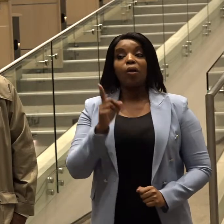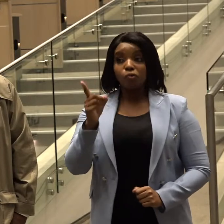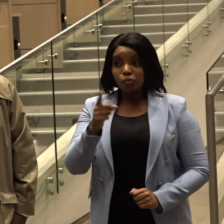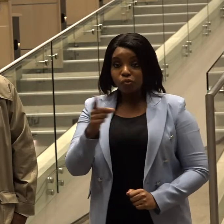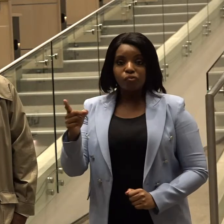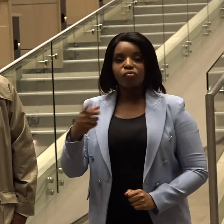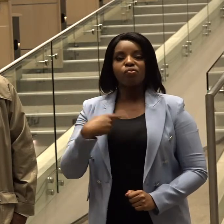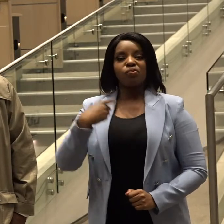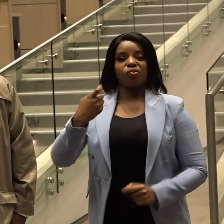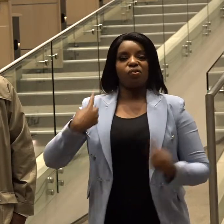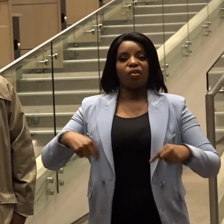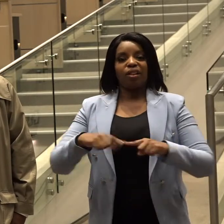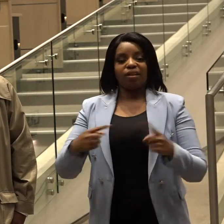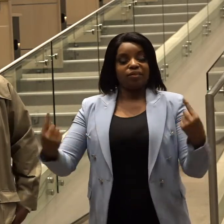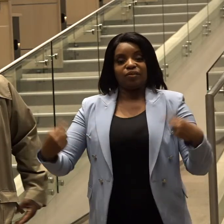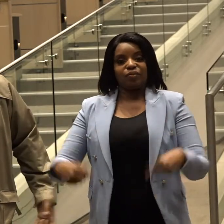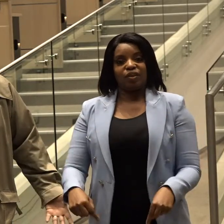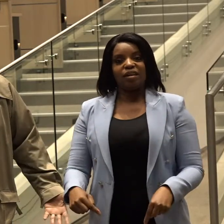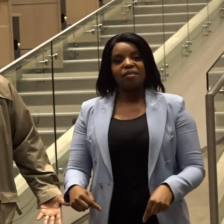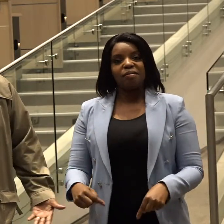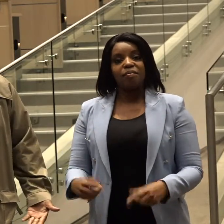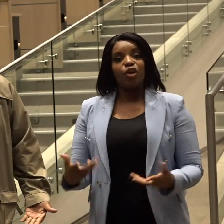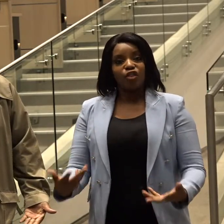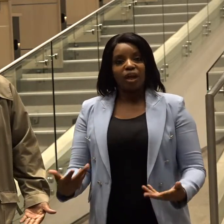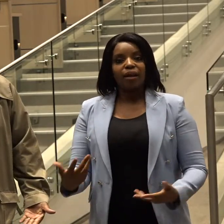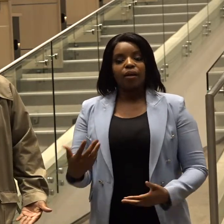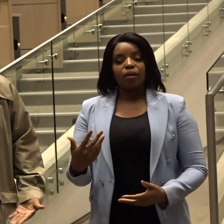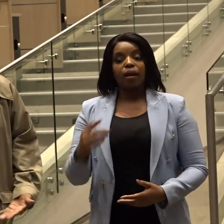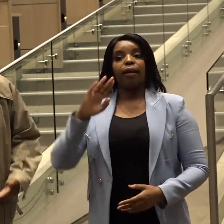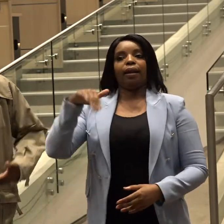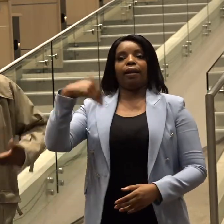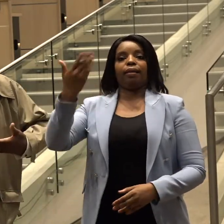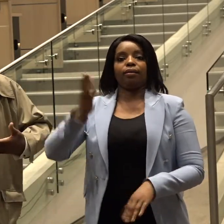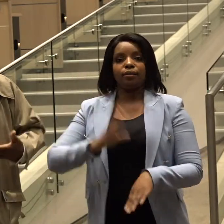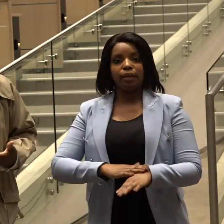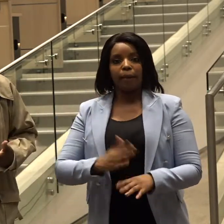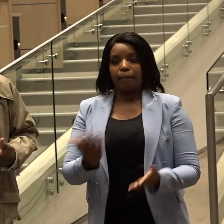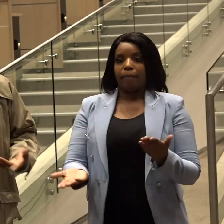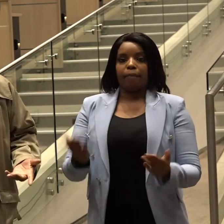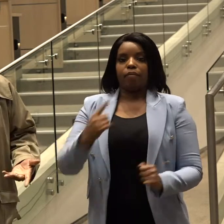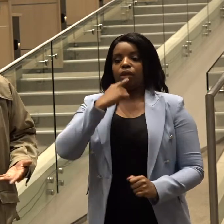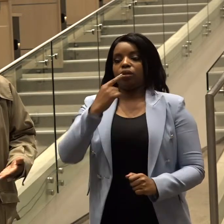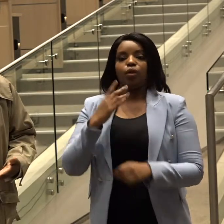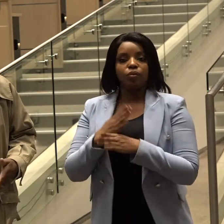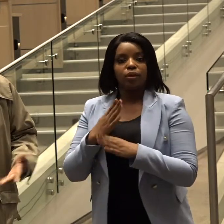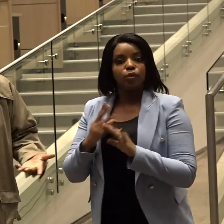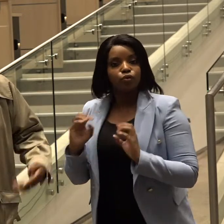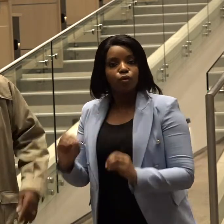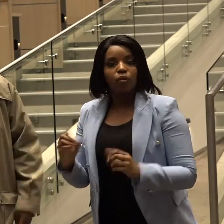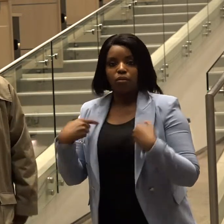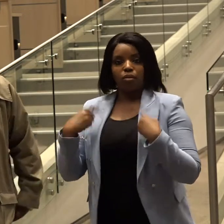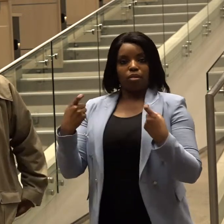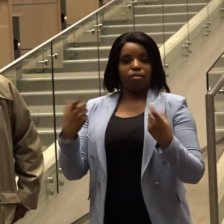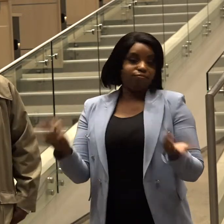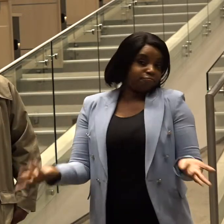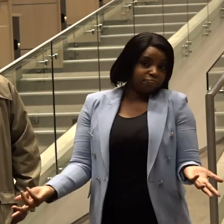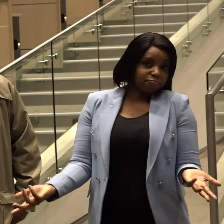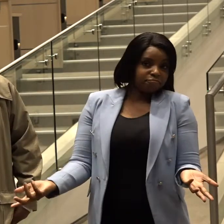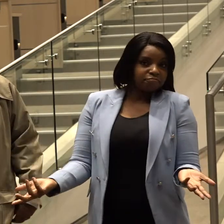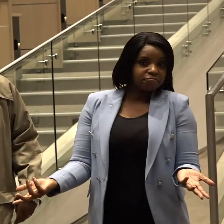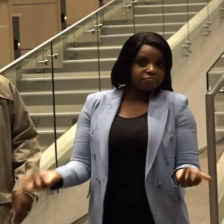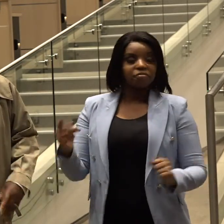hearing and then next time when there's something like a job for instance you don't call us anymore you call